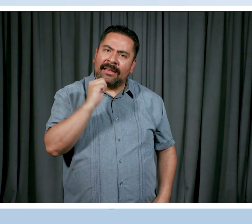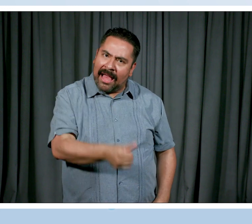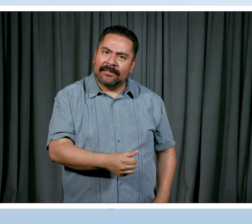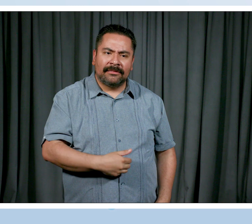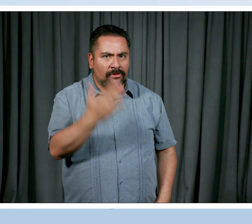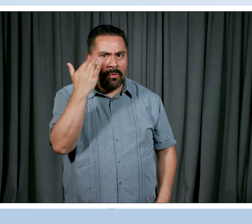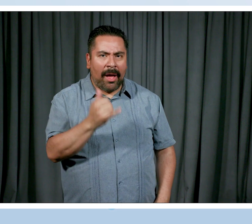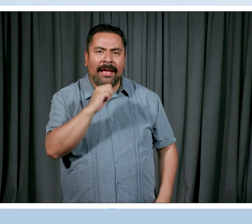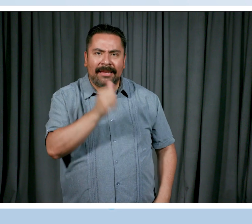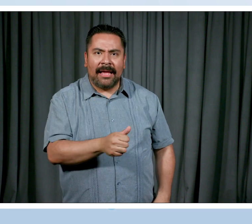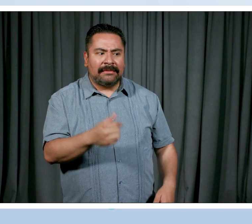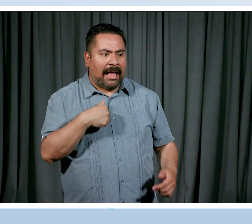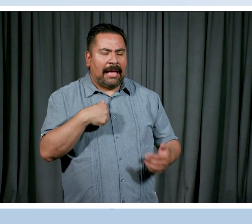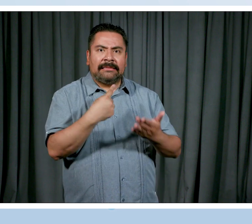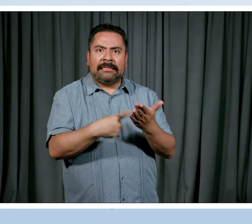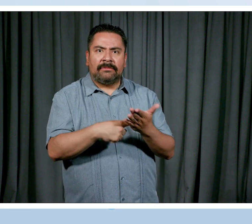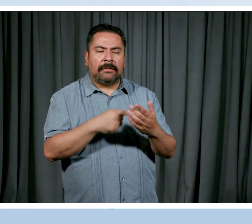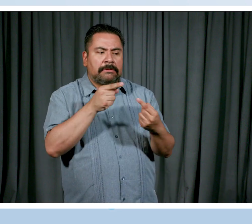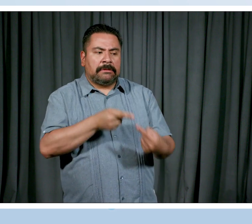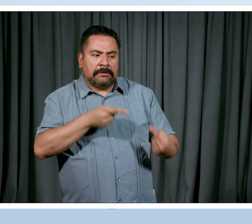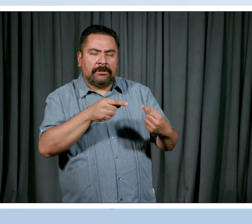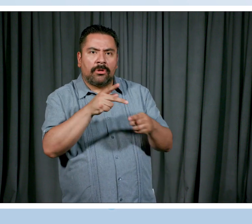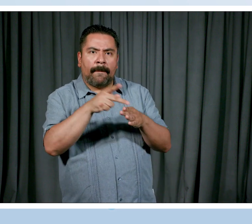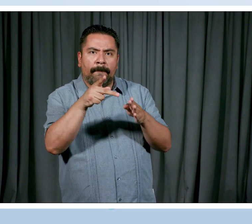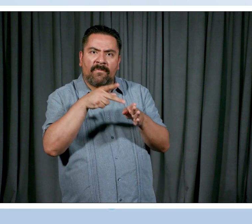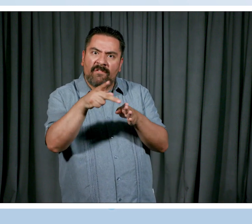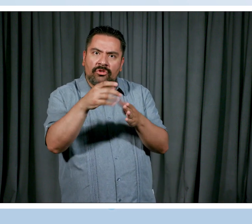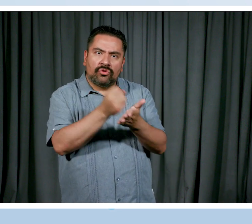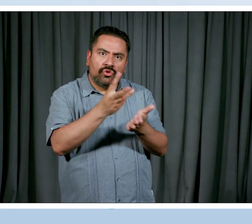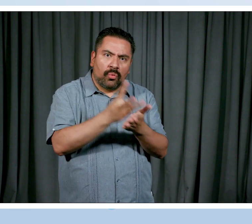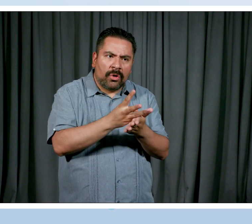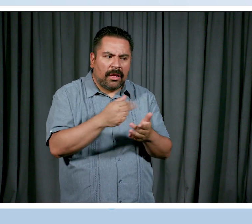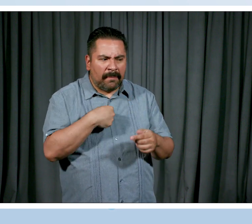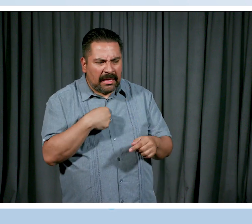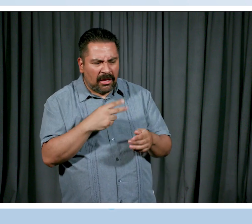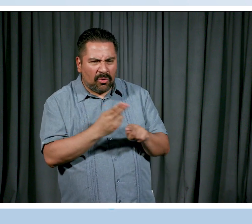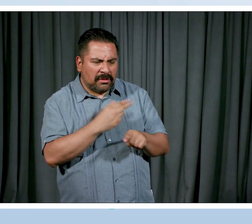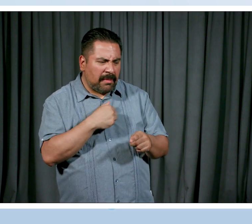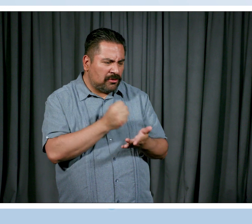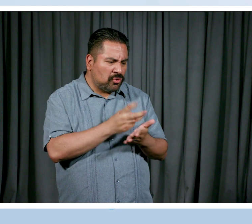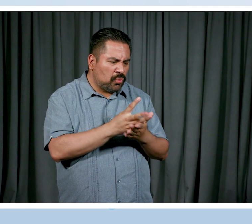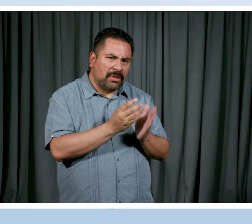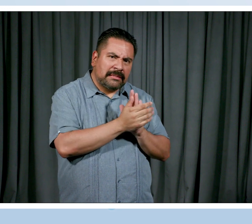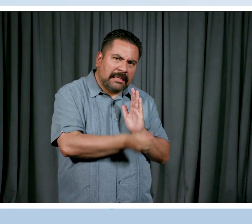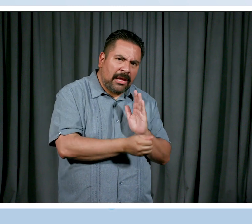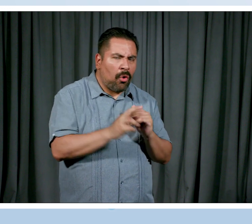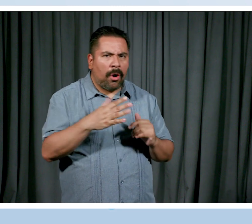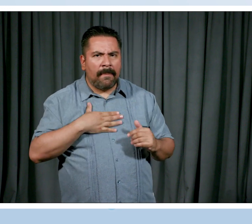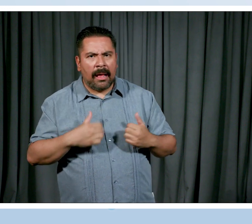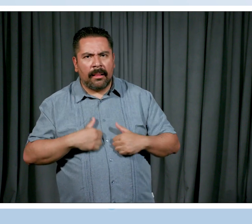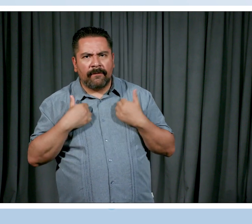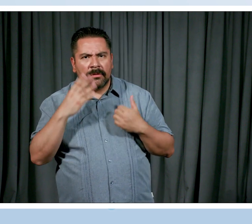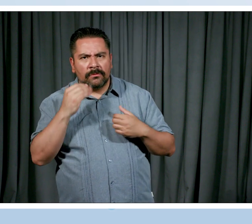not? I think that I sometimes struggle as a professional social worker between, am I using my social work skill here or am I using like my lived